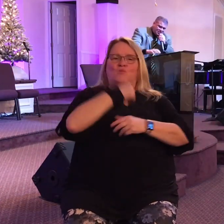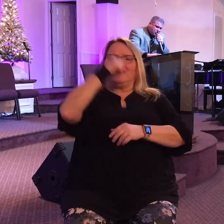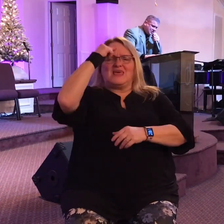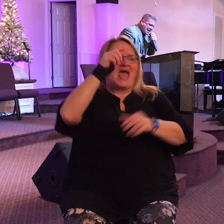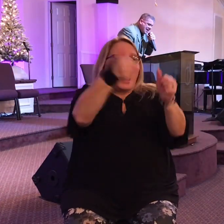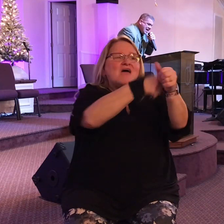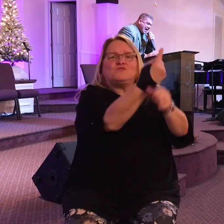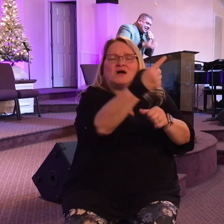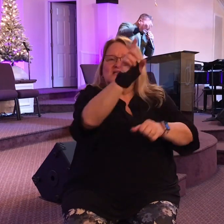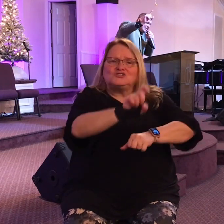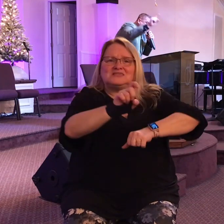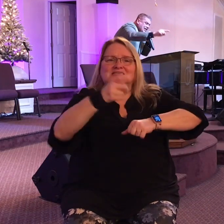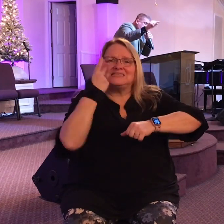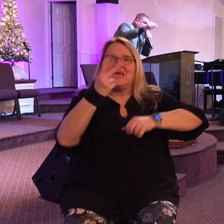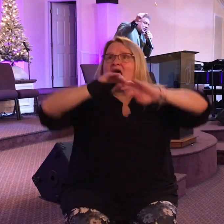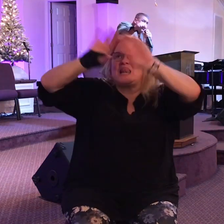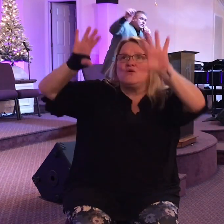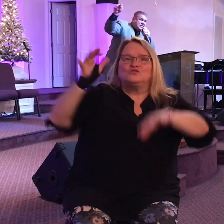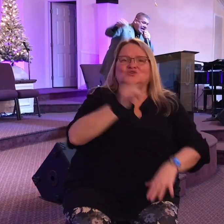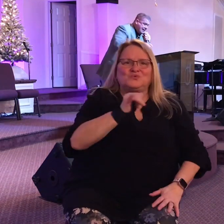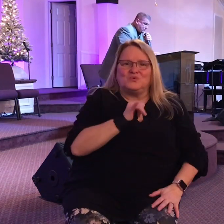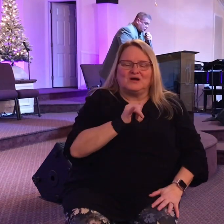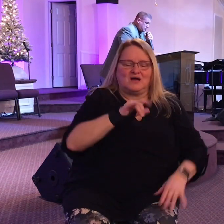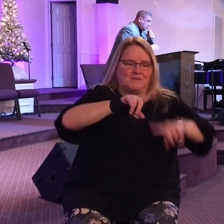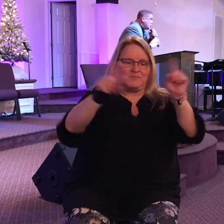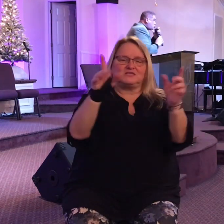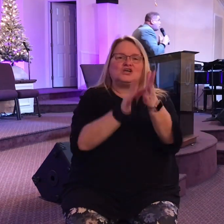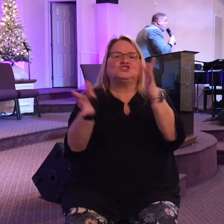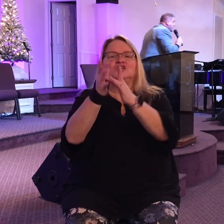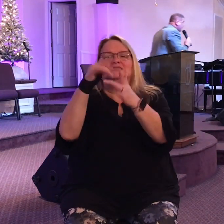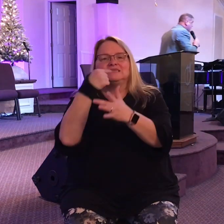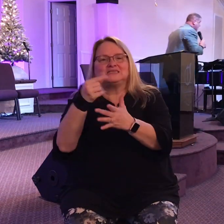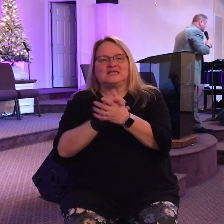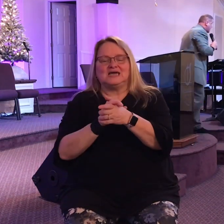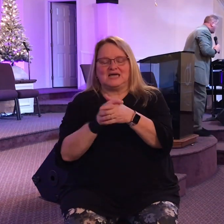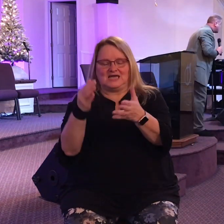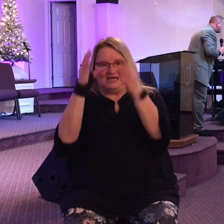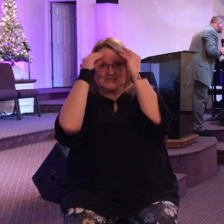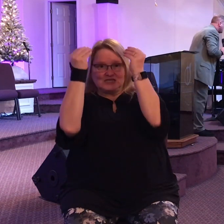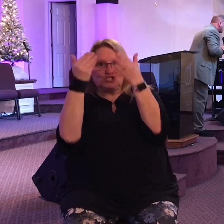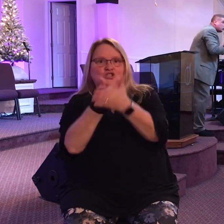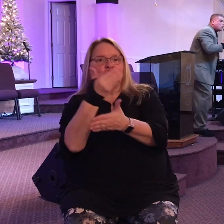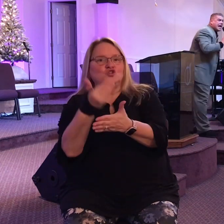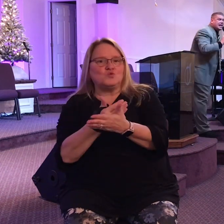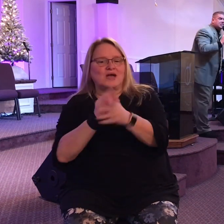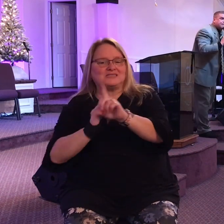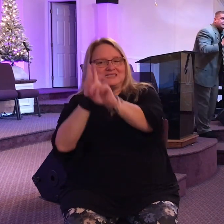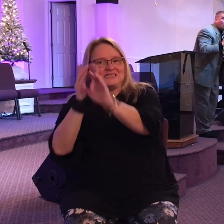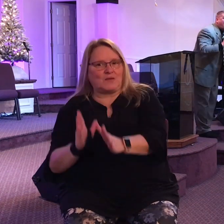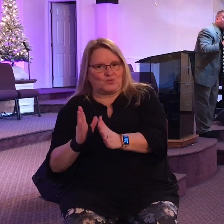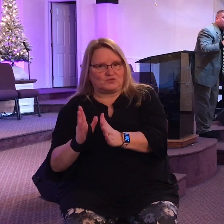what Jesus just said? He said, teach these new disciples to obey the commands of God. You